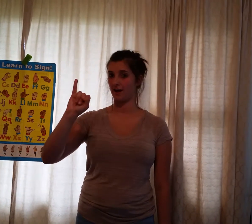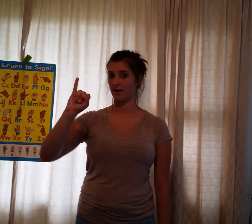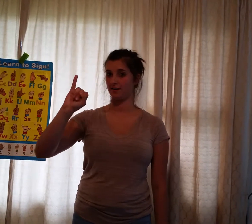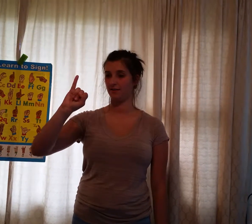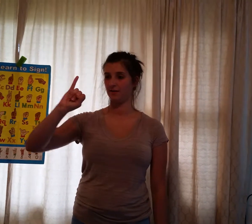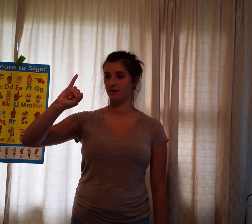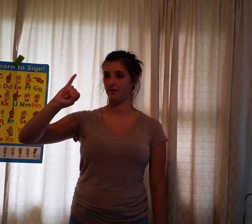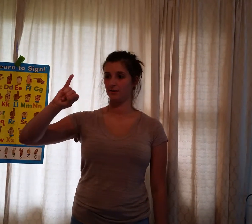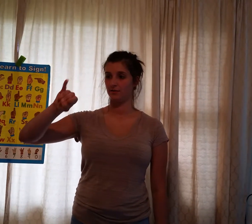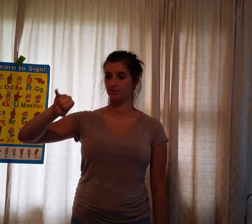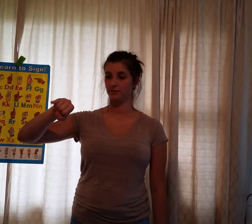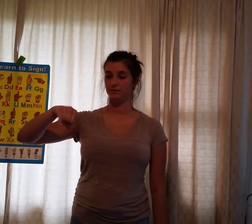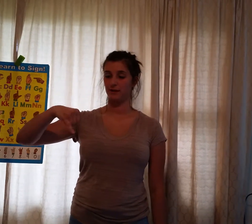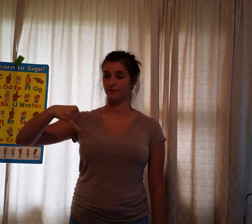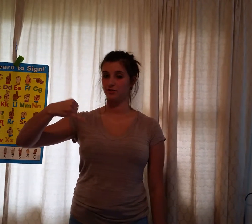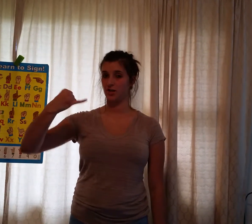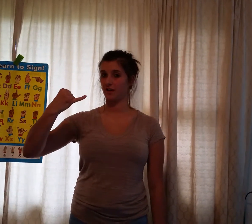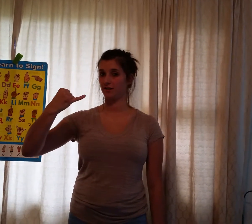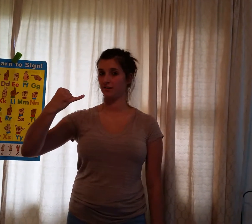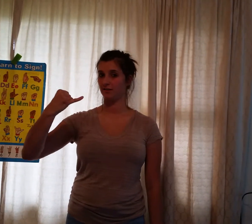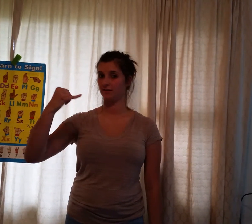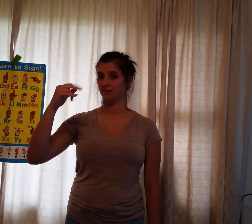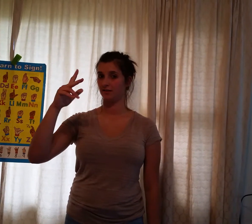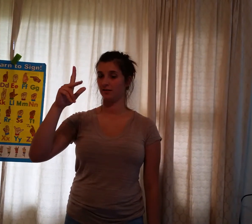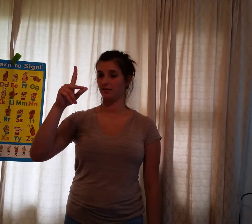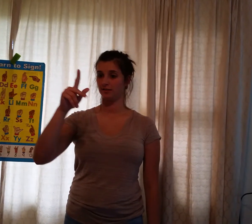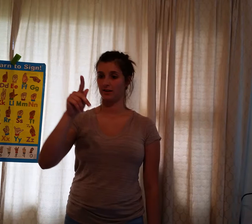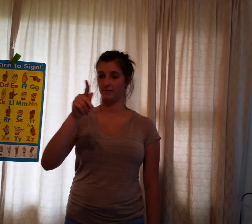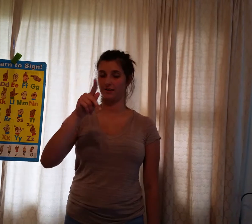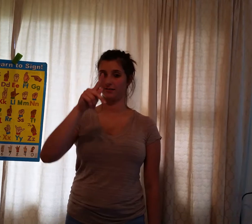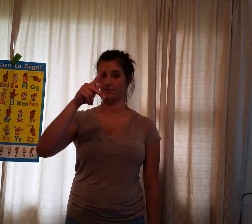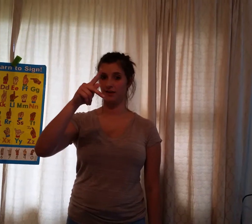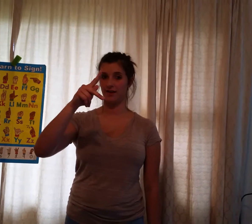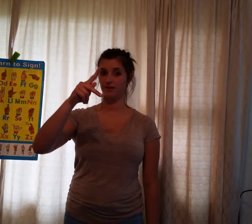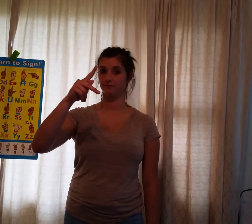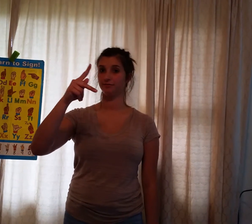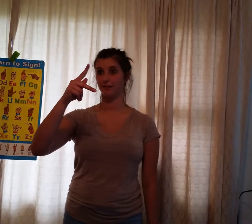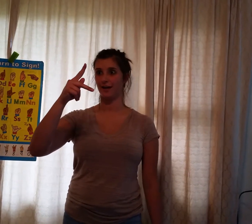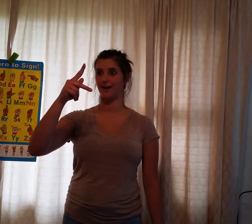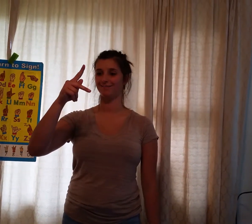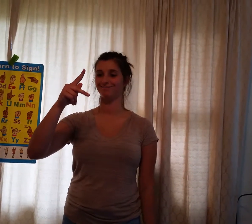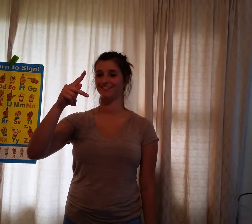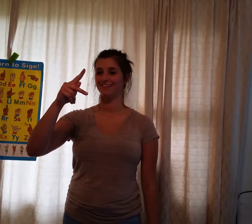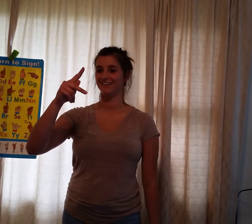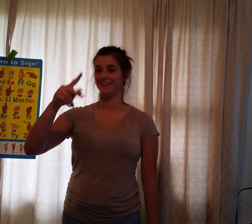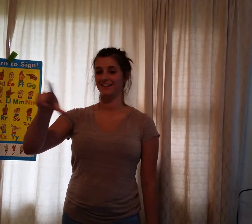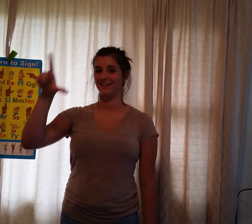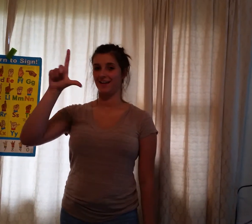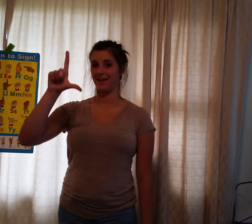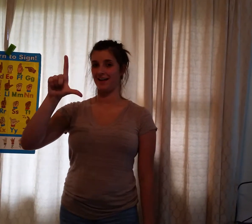I, swoop down for J, kind of make a little K for K.